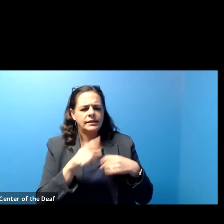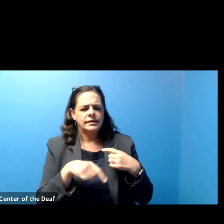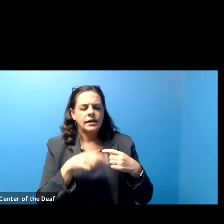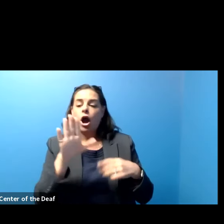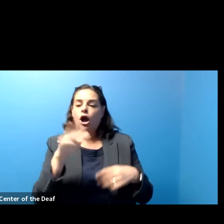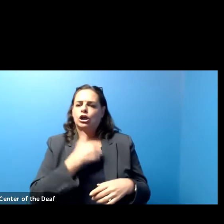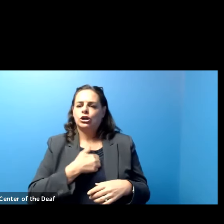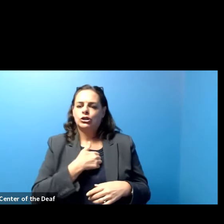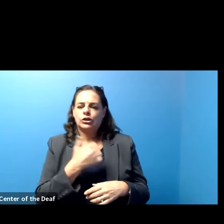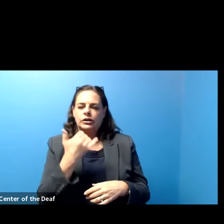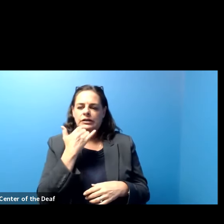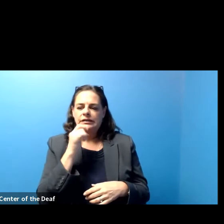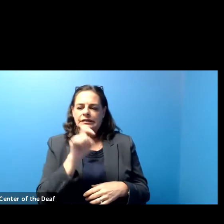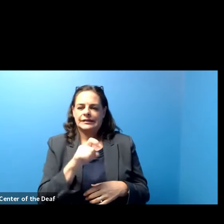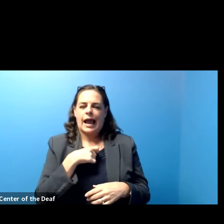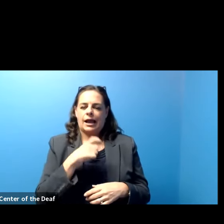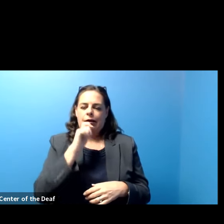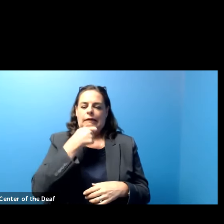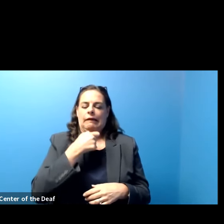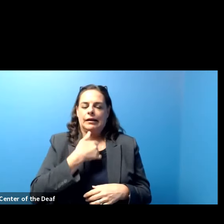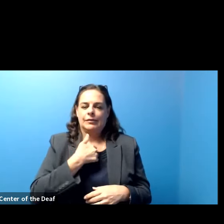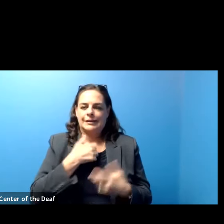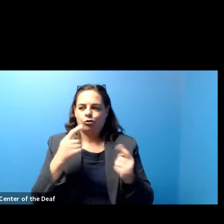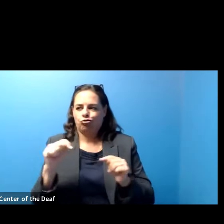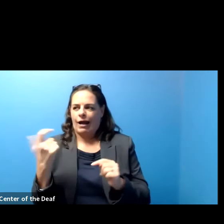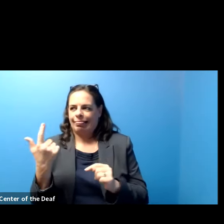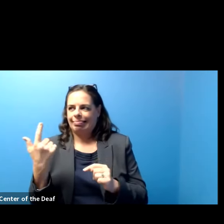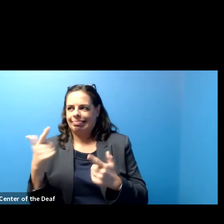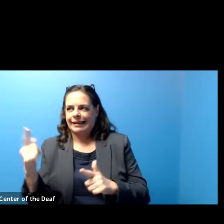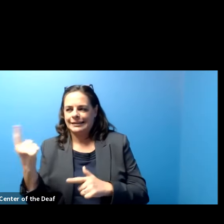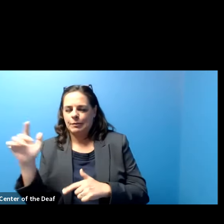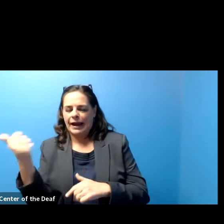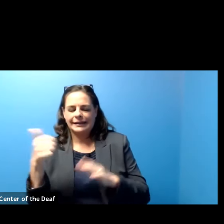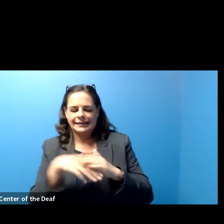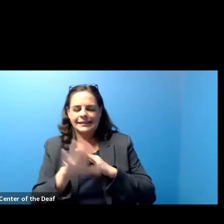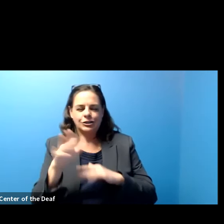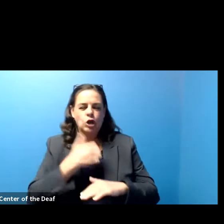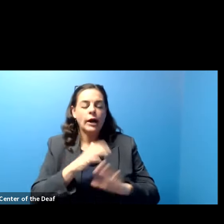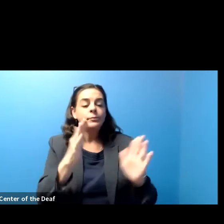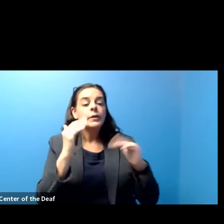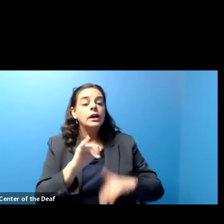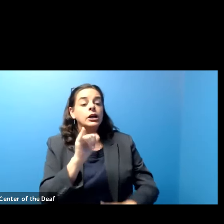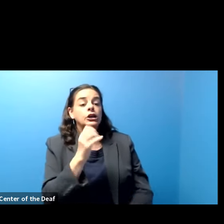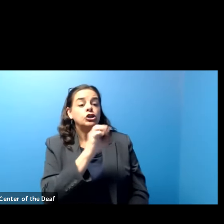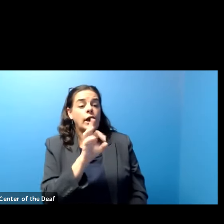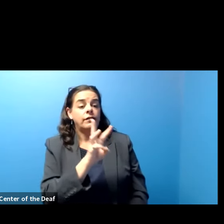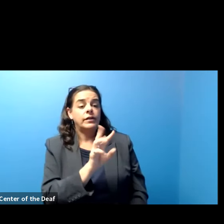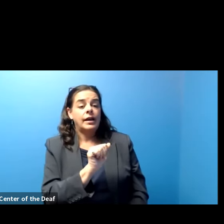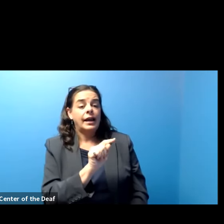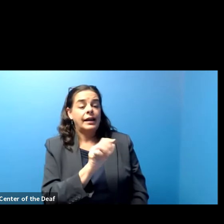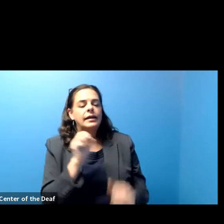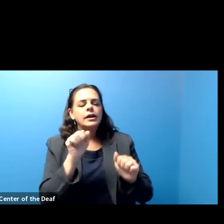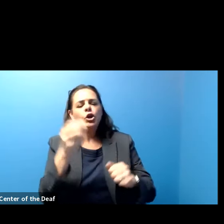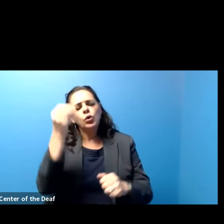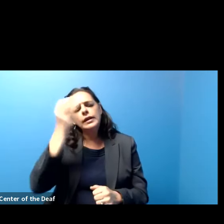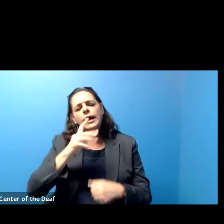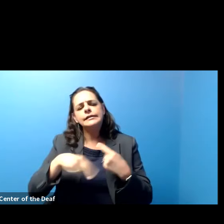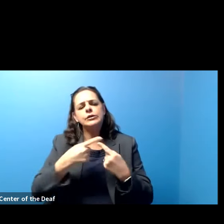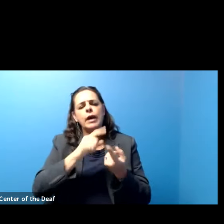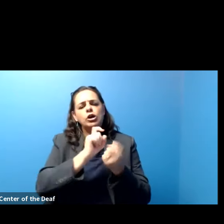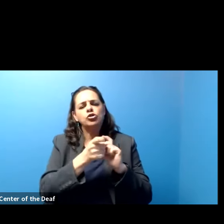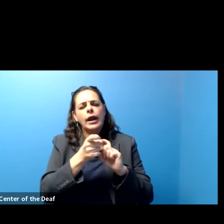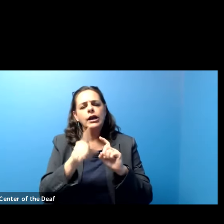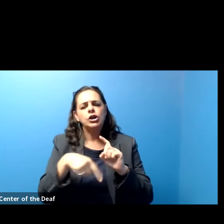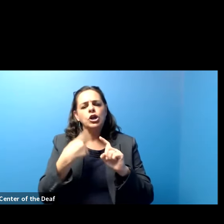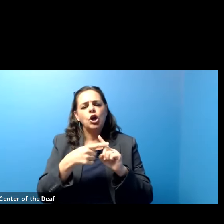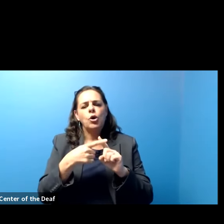Sorry, everyone, I just accidentally muted myself. I was trying to let someone in. From Jeff with WATE, can you tell us about the change when it comes to